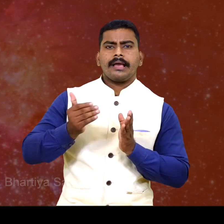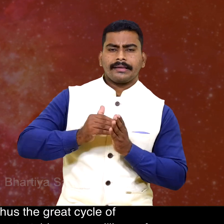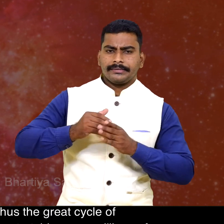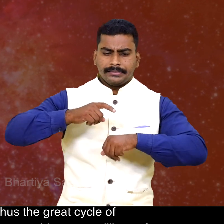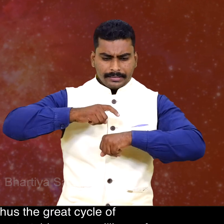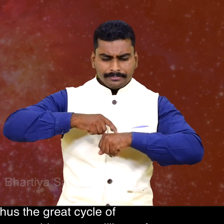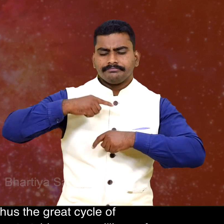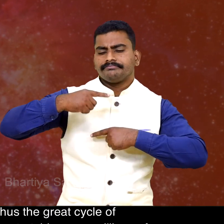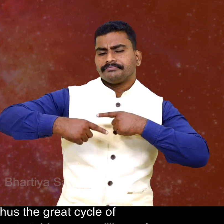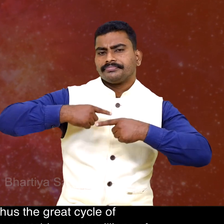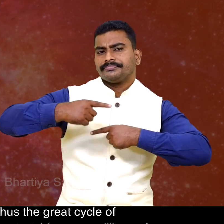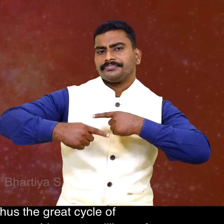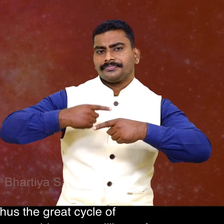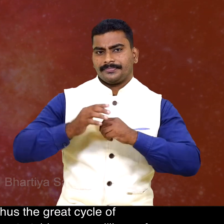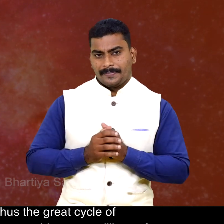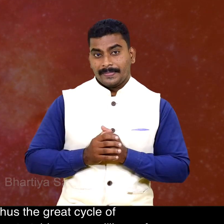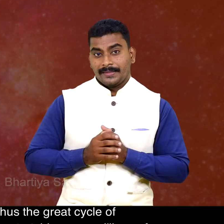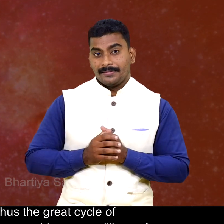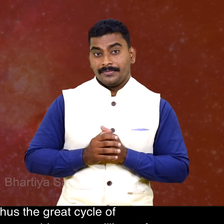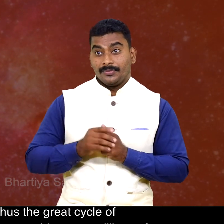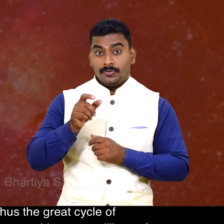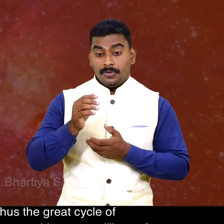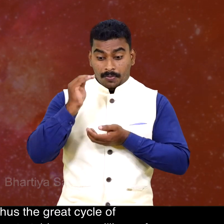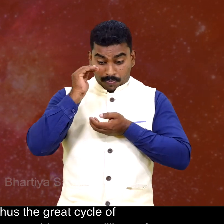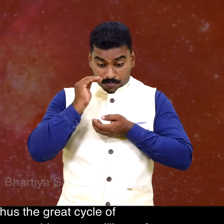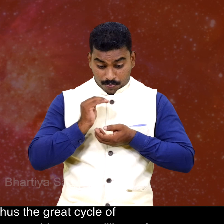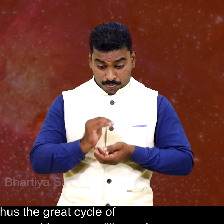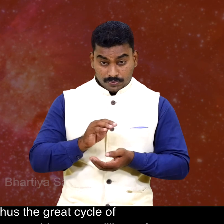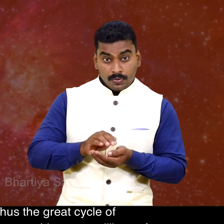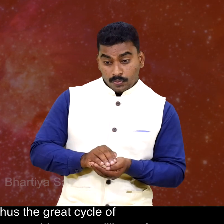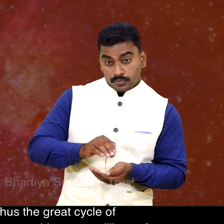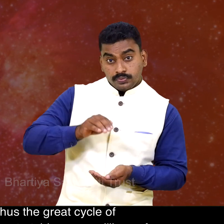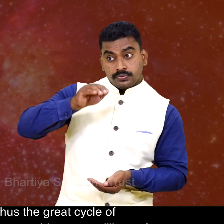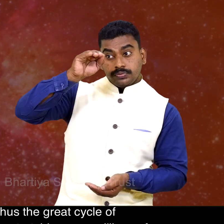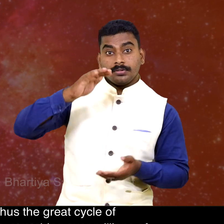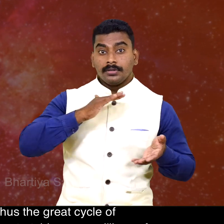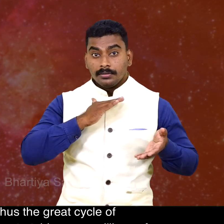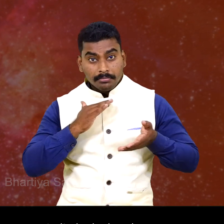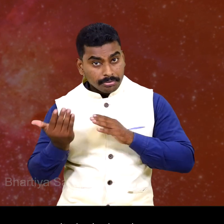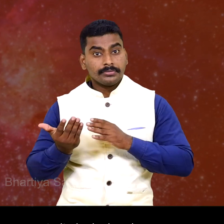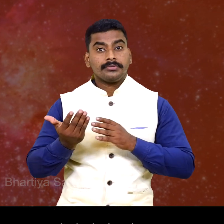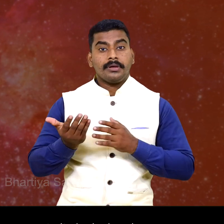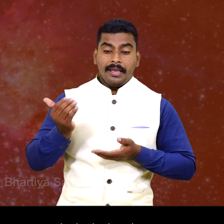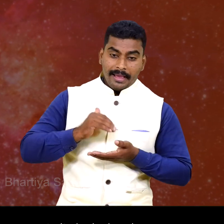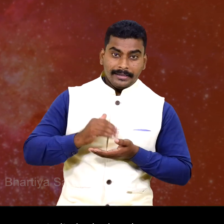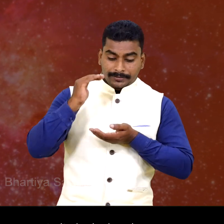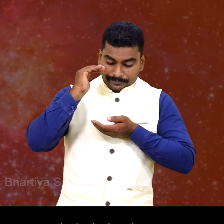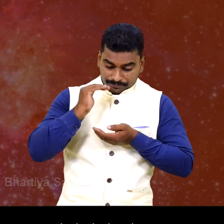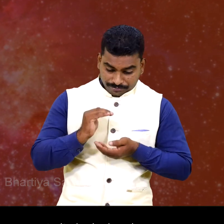Thus, the great cycle of creation, stretching over millions of years, comes to its